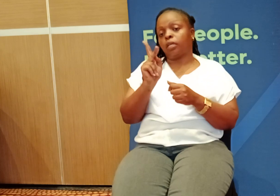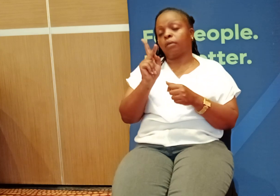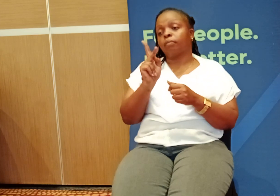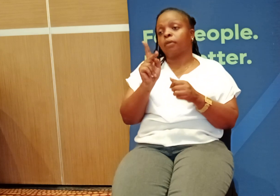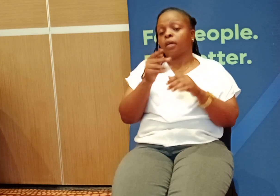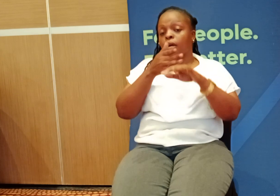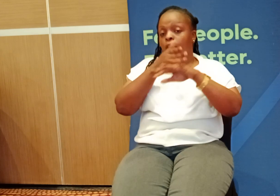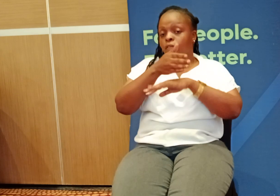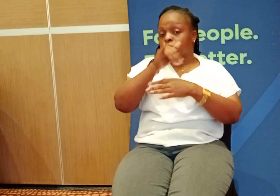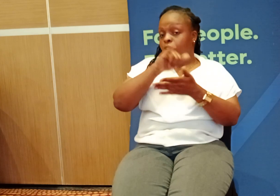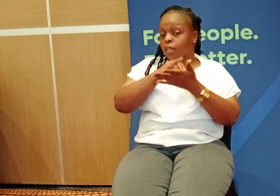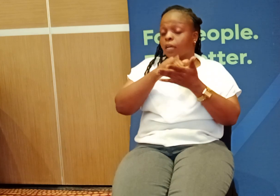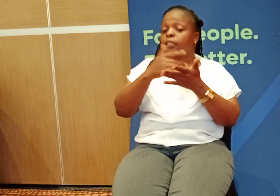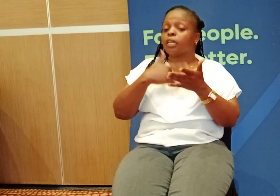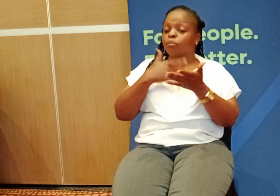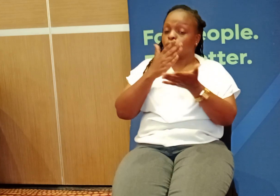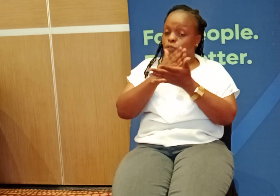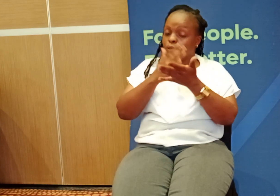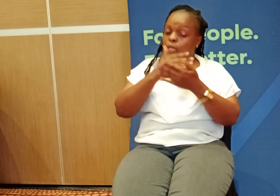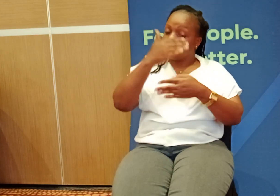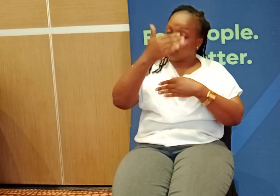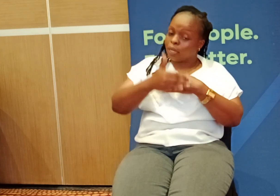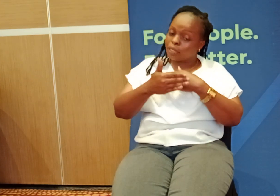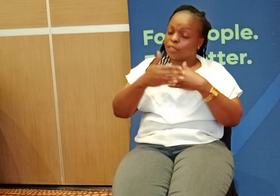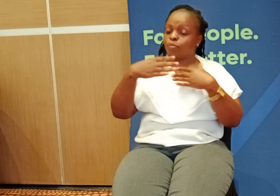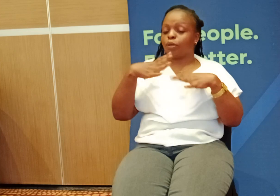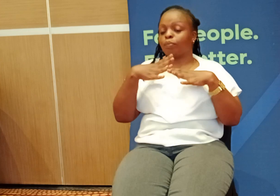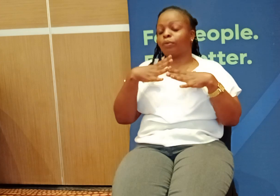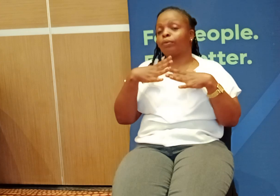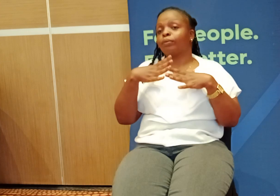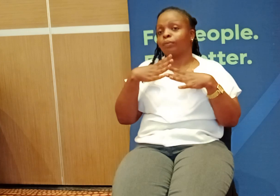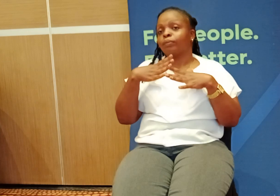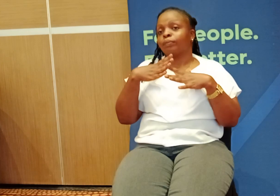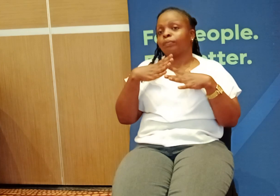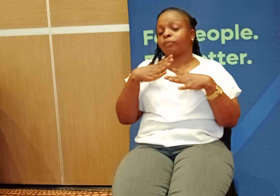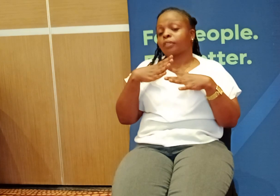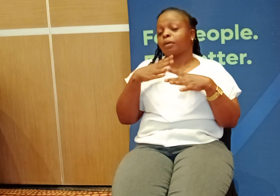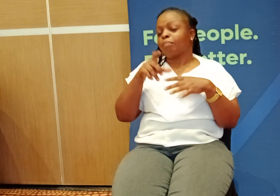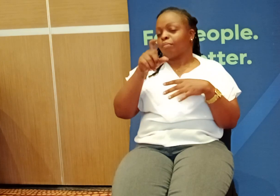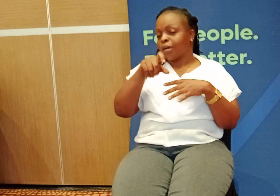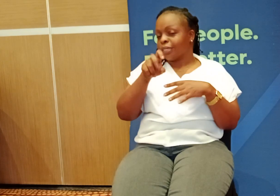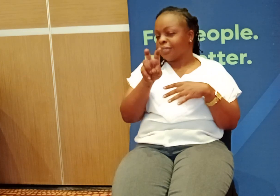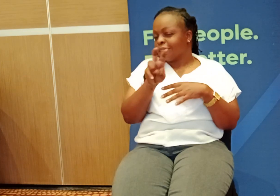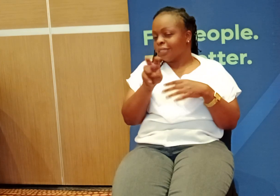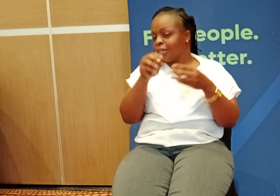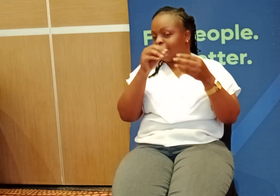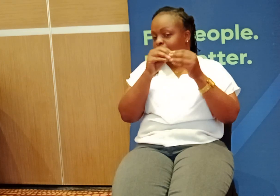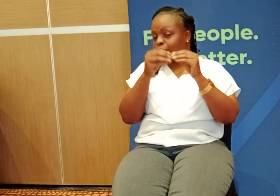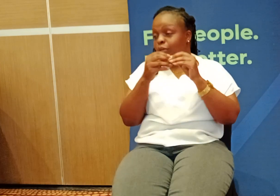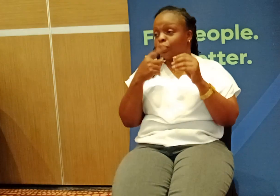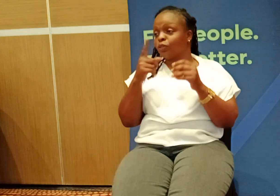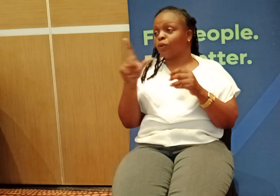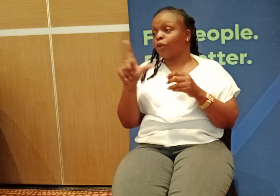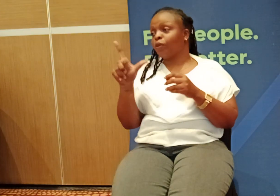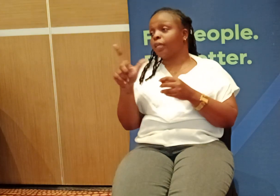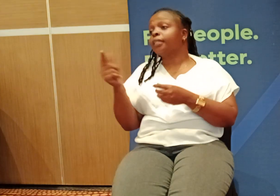After that, I'm sure the next is you say, people, get off the podium and let's look at the numbers. So Lawrence, it's your time to come up